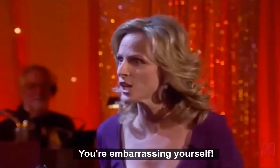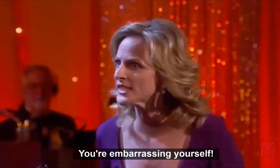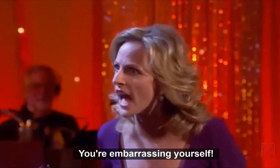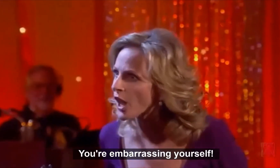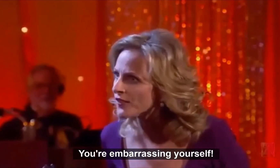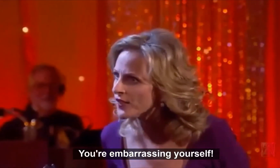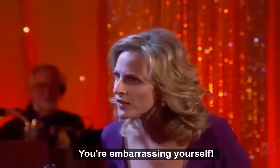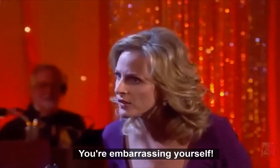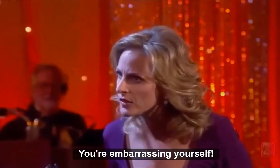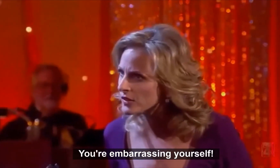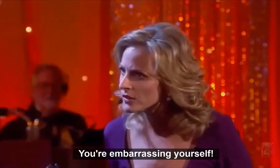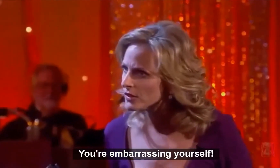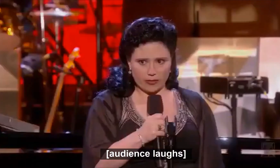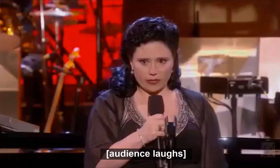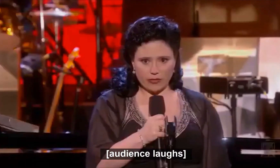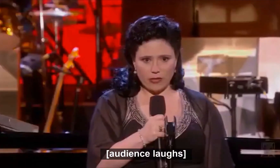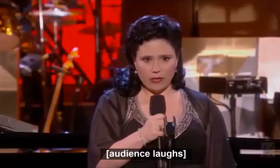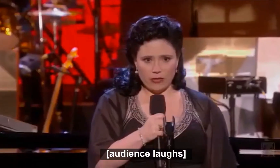to yourself.